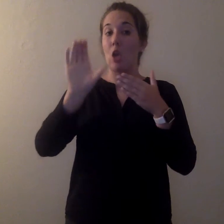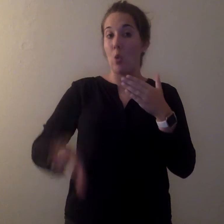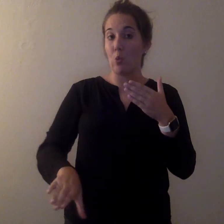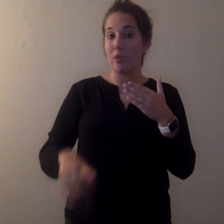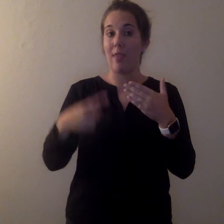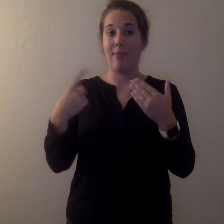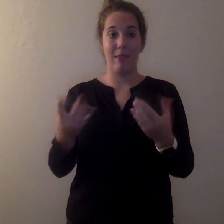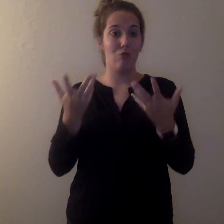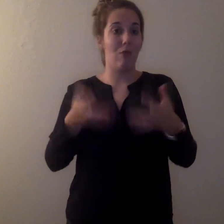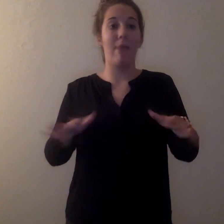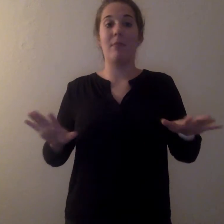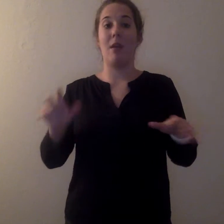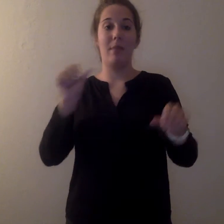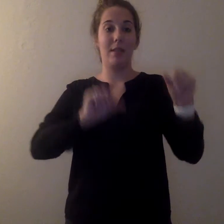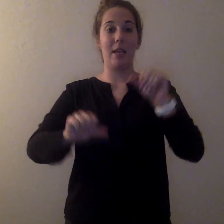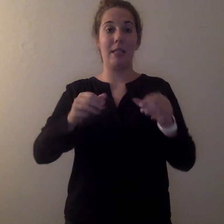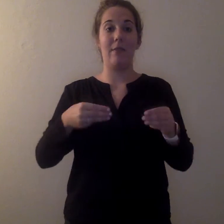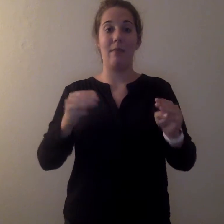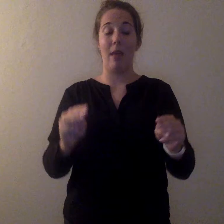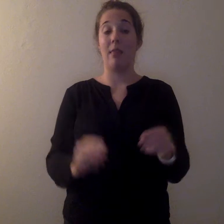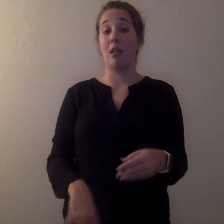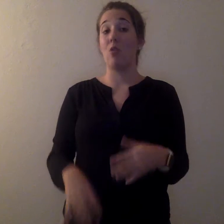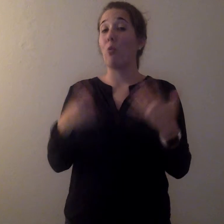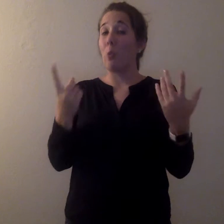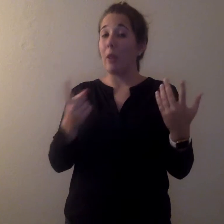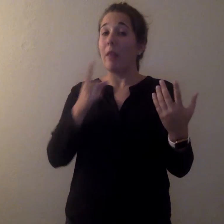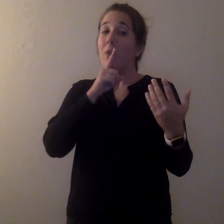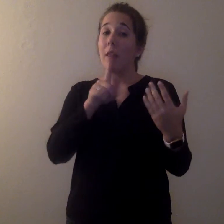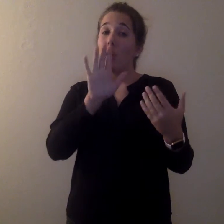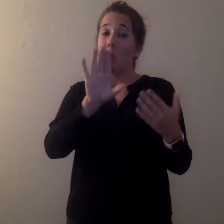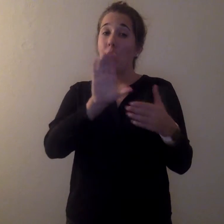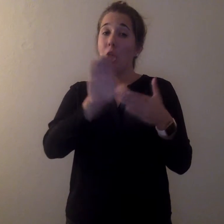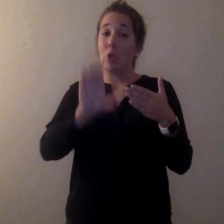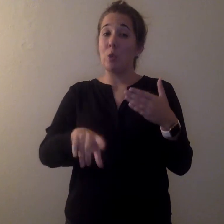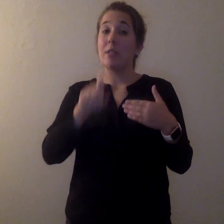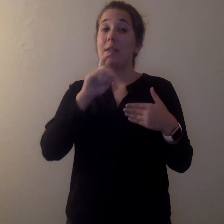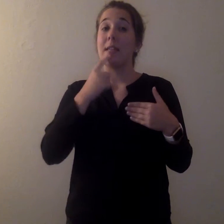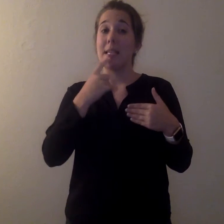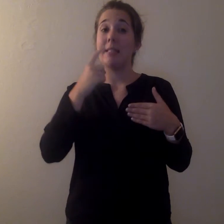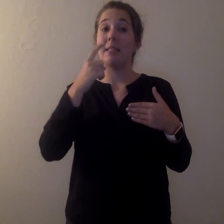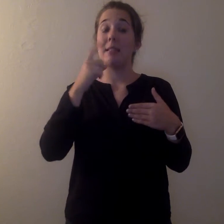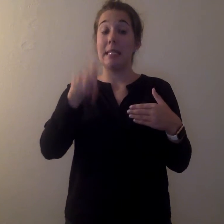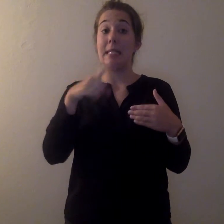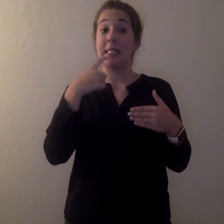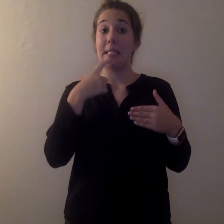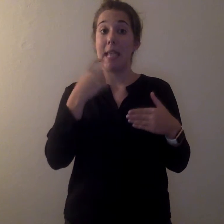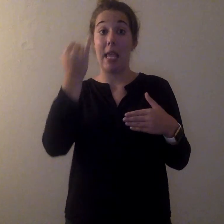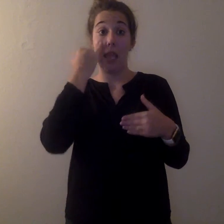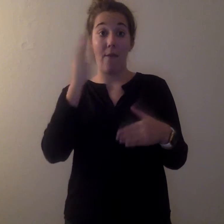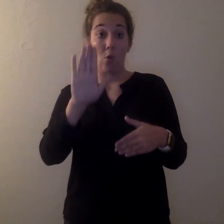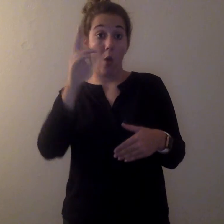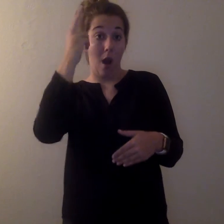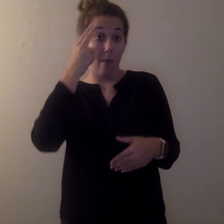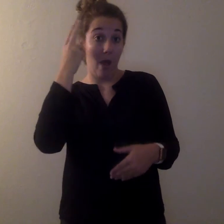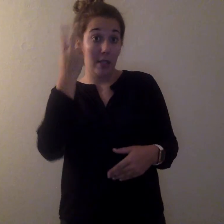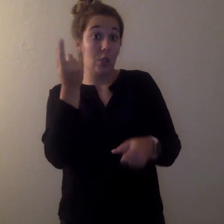And really what your conclusion needs to state is if your hypothesis was correct. So if your hypothesis was not